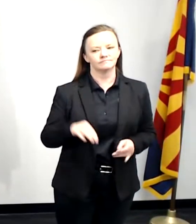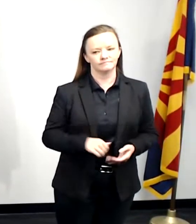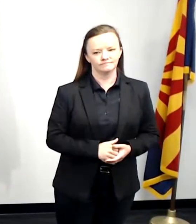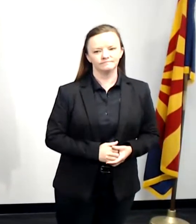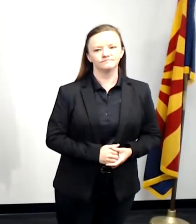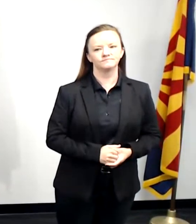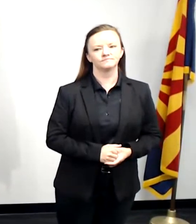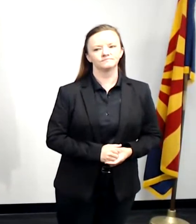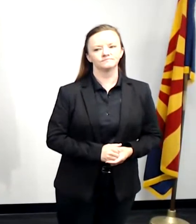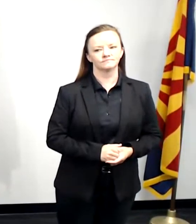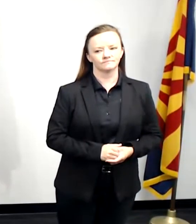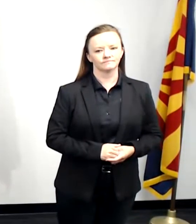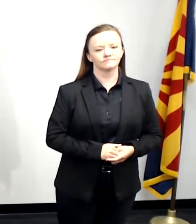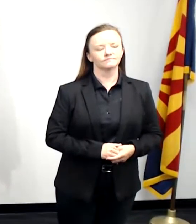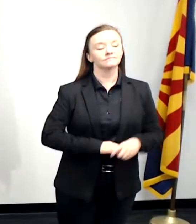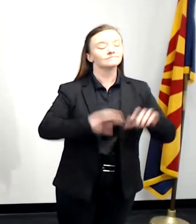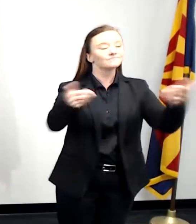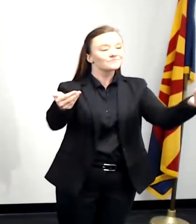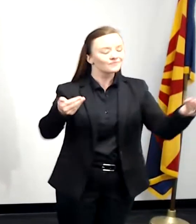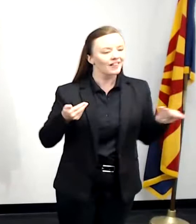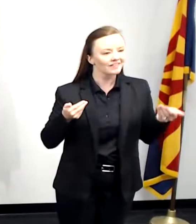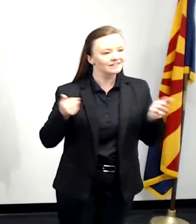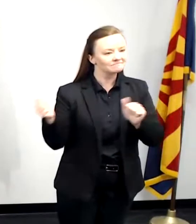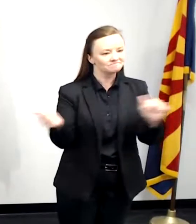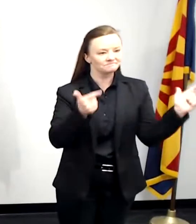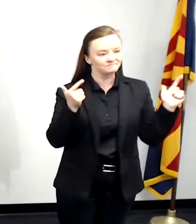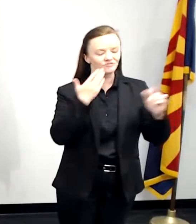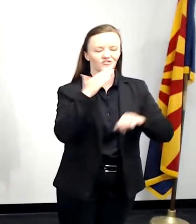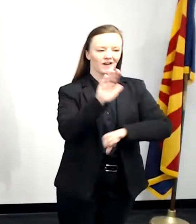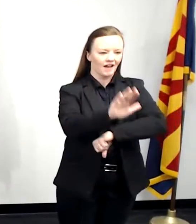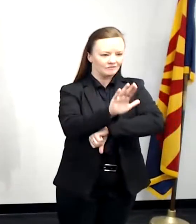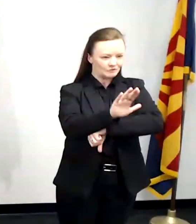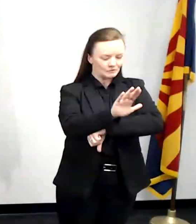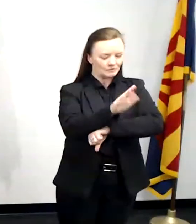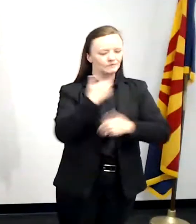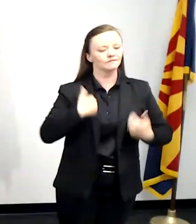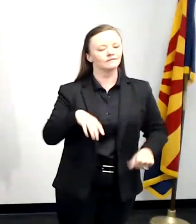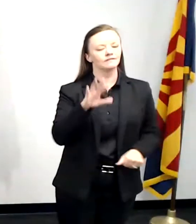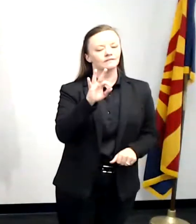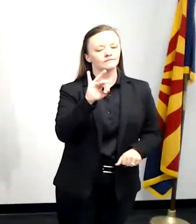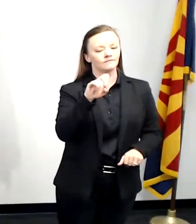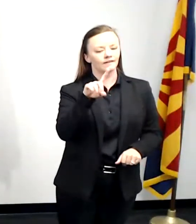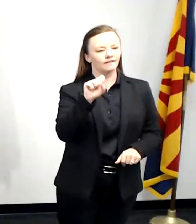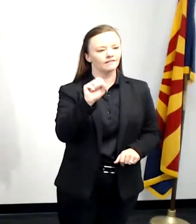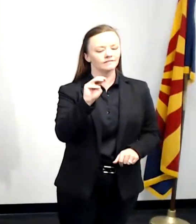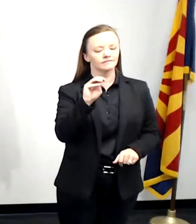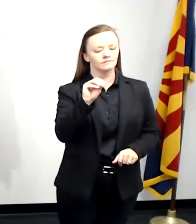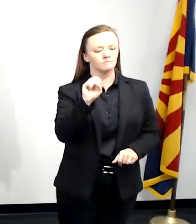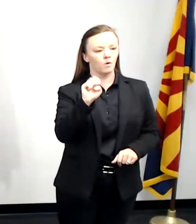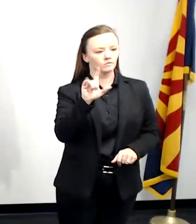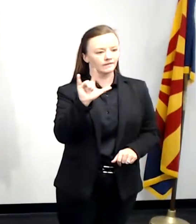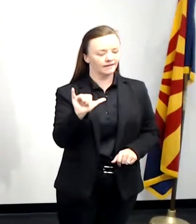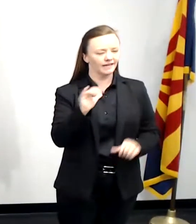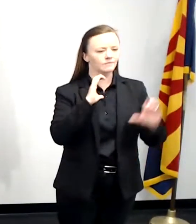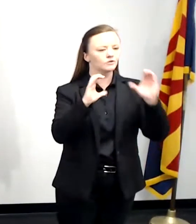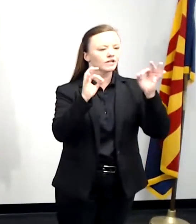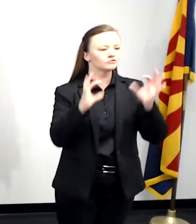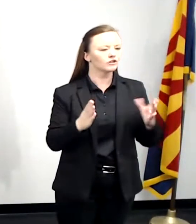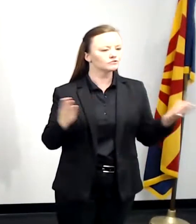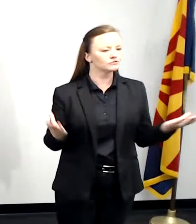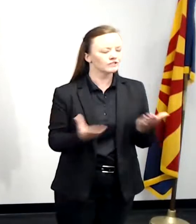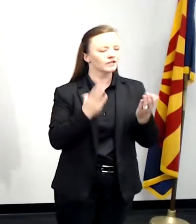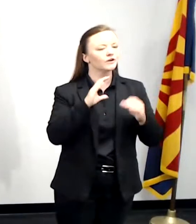mode. Okay, welcome everybody. Good afternoon to you. I'm Felix Mosley, the Communications Director here at Maricopa County, also the